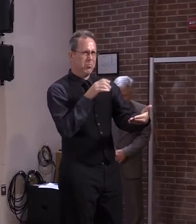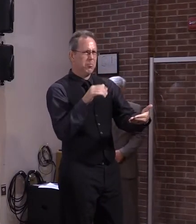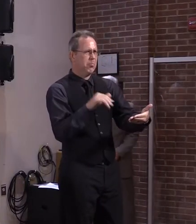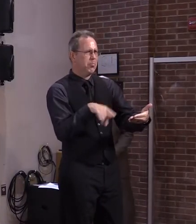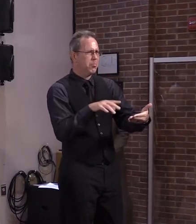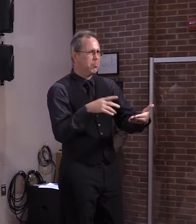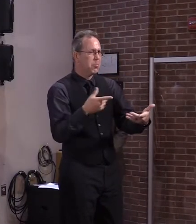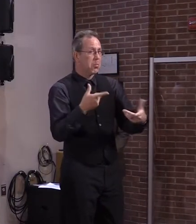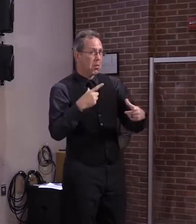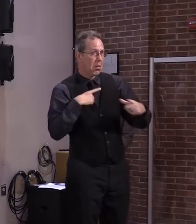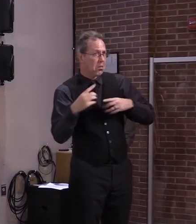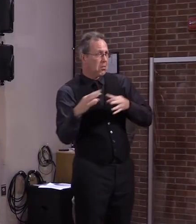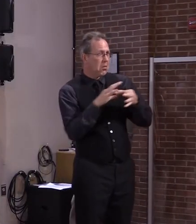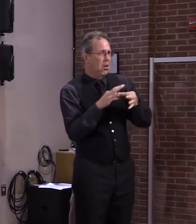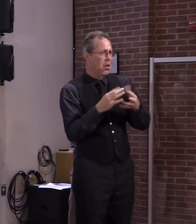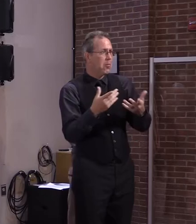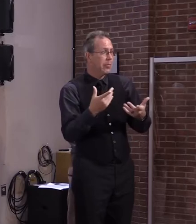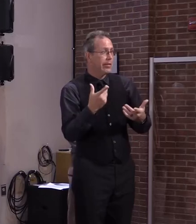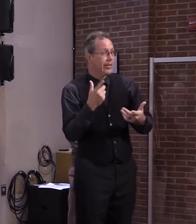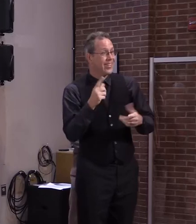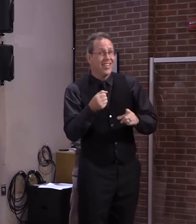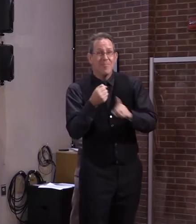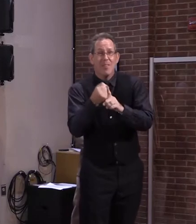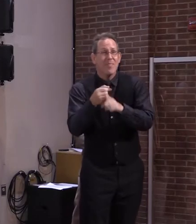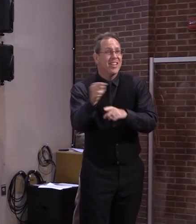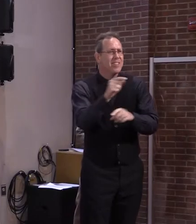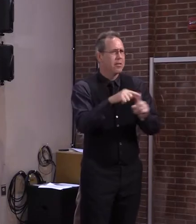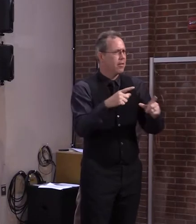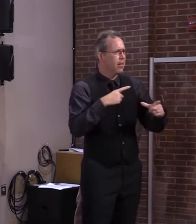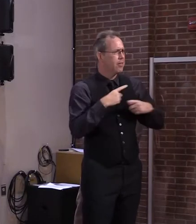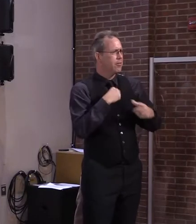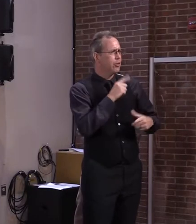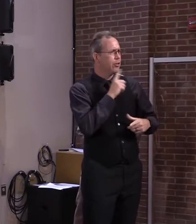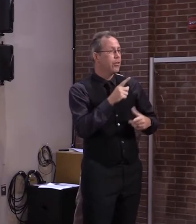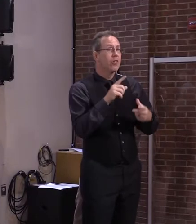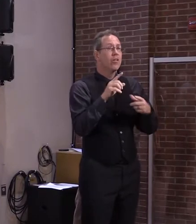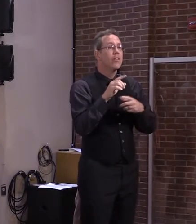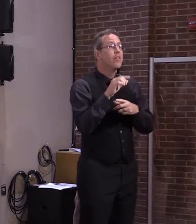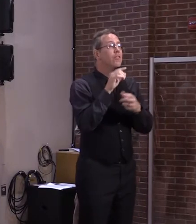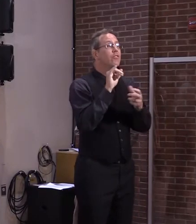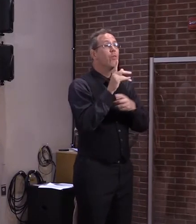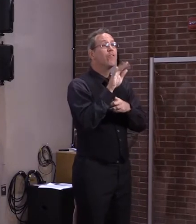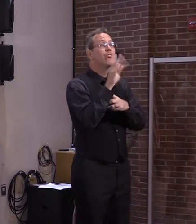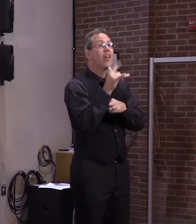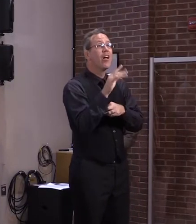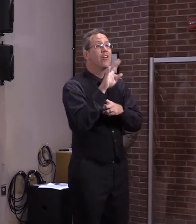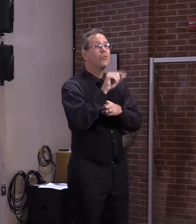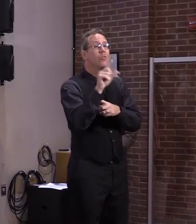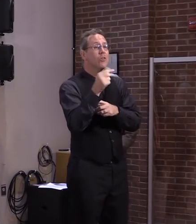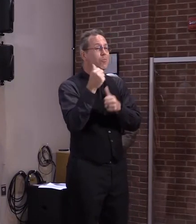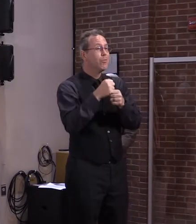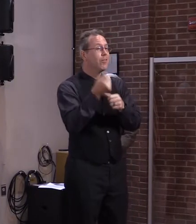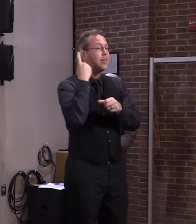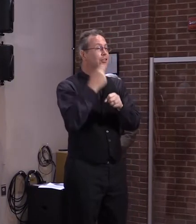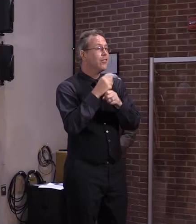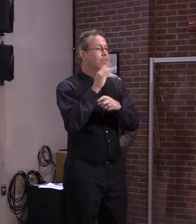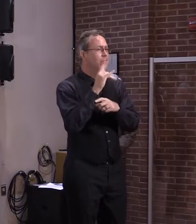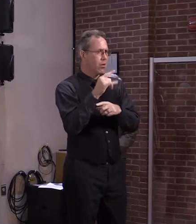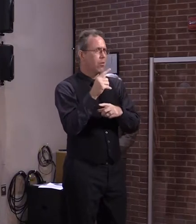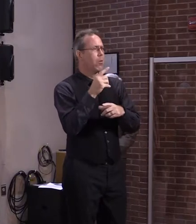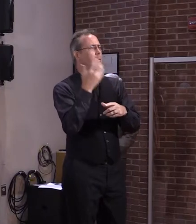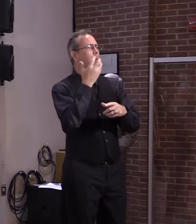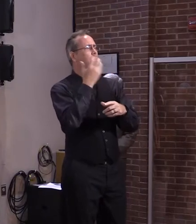impact the rest of the country. I mean, I think back at July 4th of 2020, that was when cases started to spike across much of the